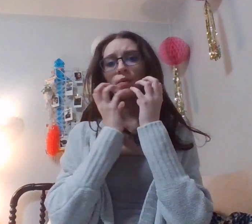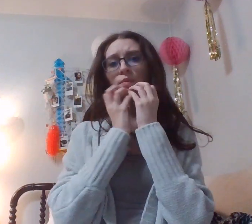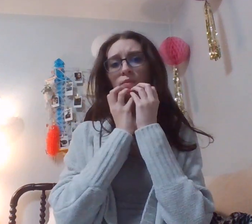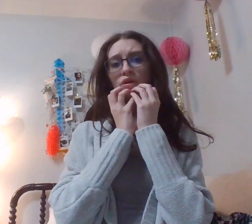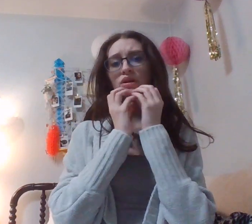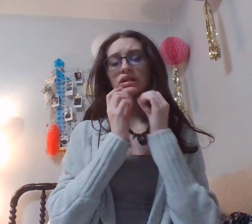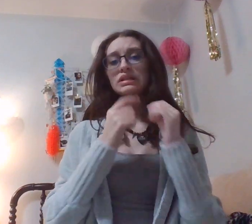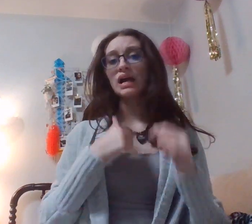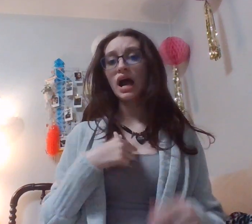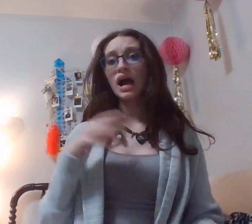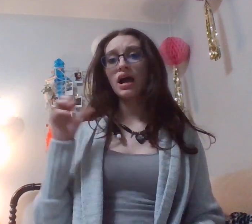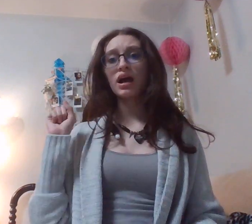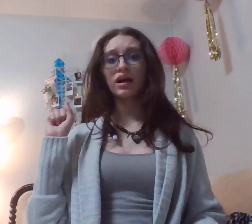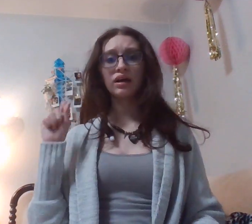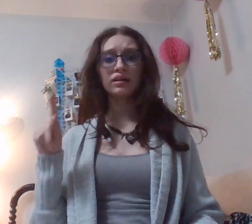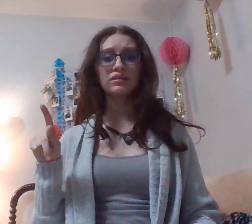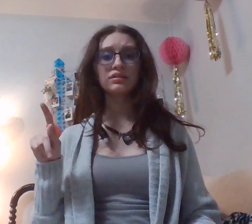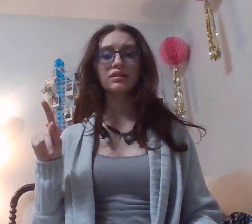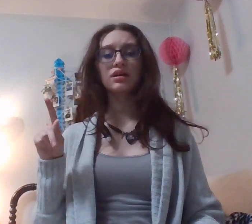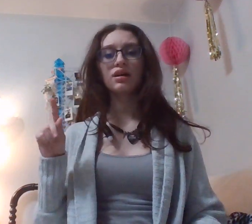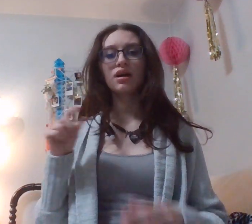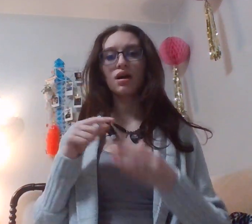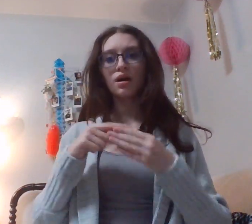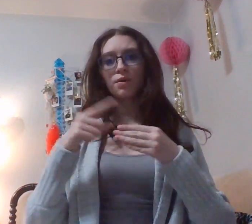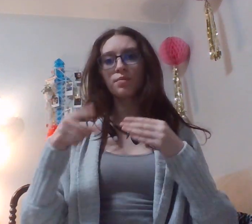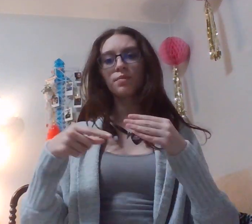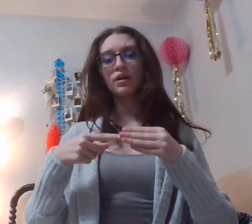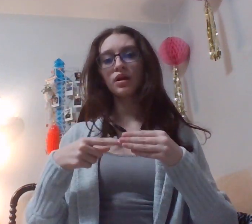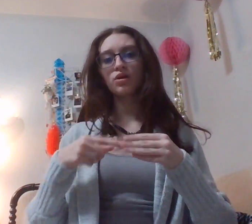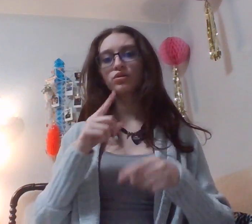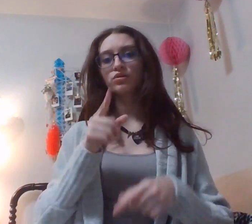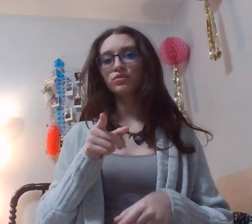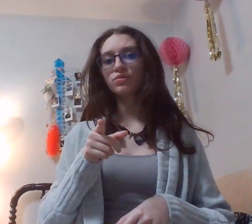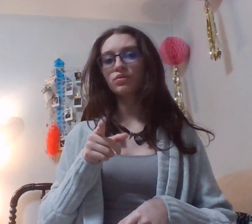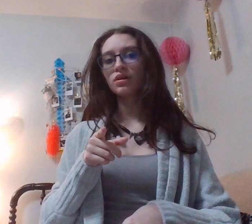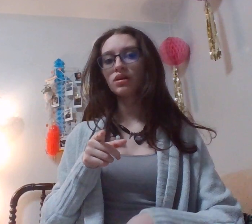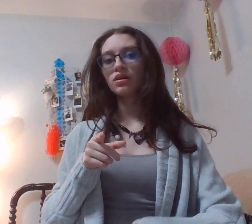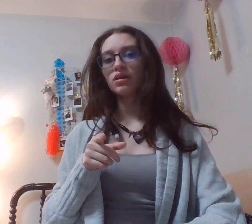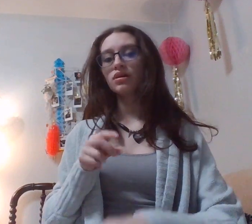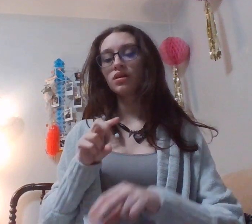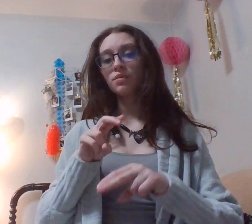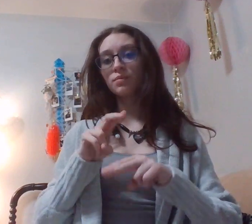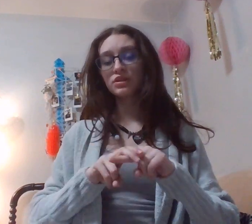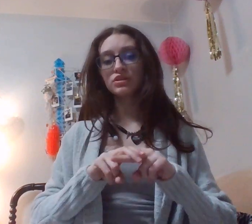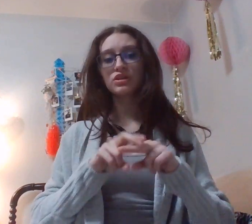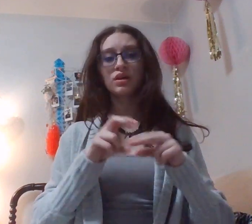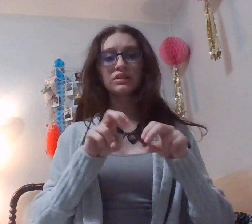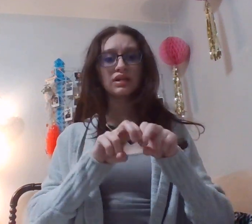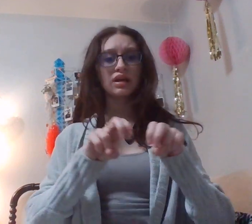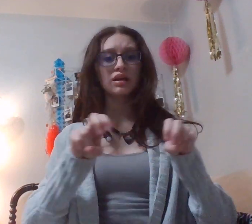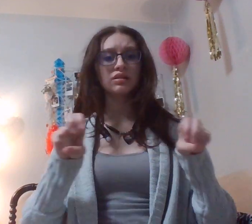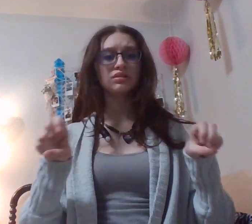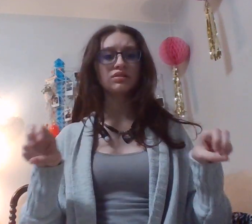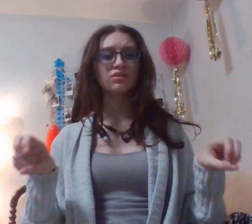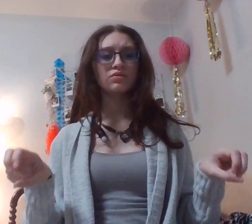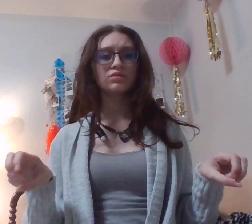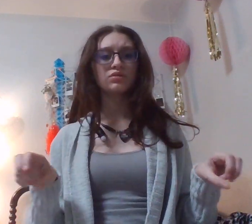I showed you a photograph to some old gray-bearded men sitting on a bench outside a general